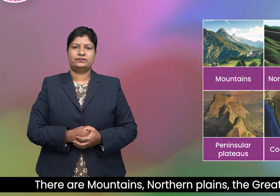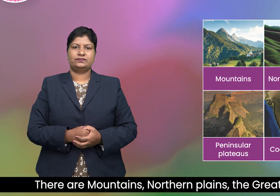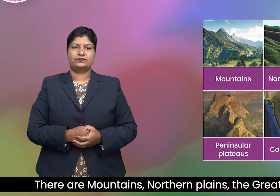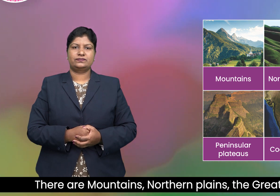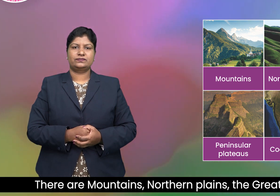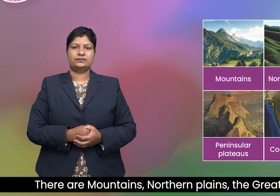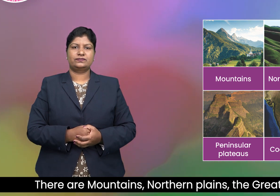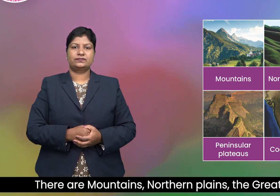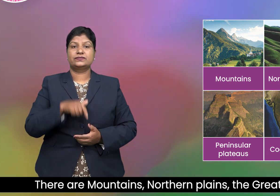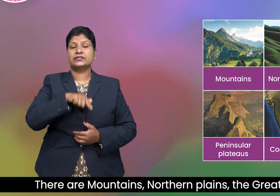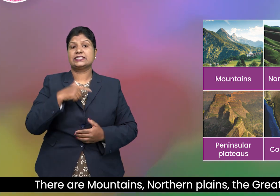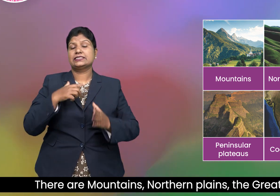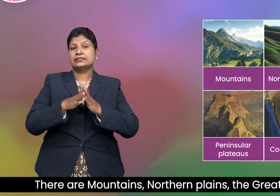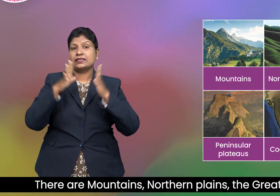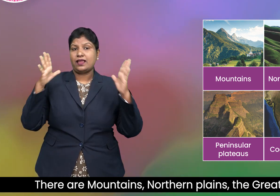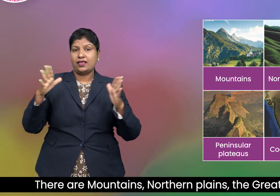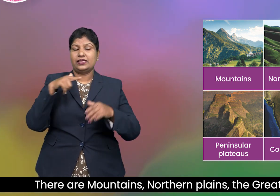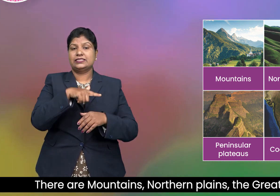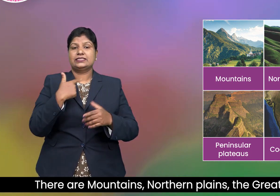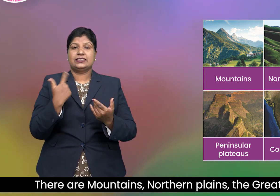the great Indian desert,